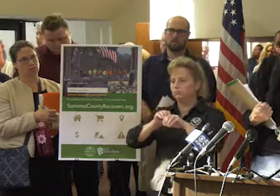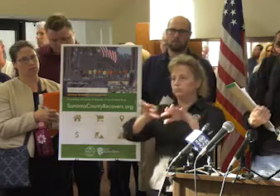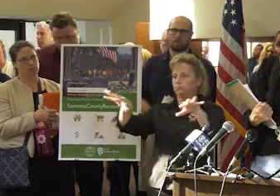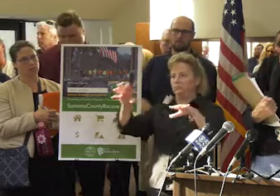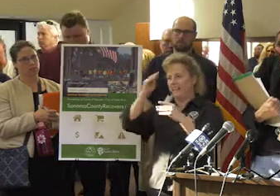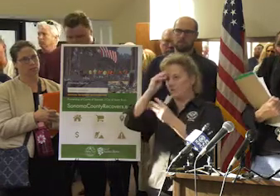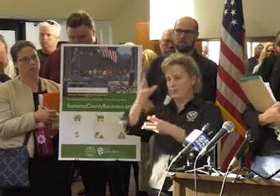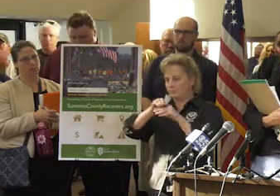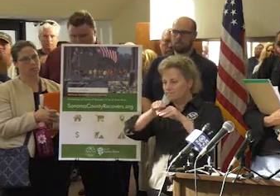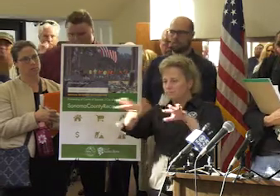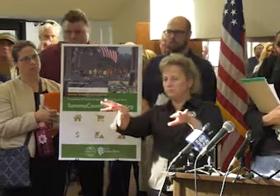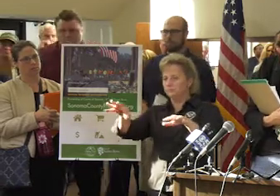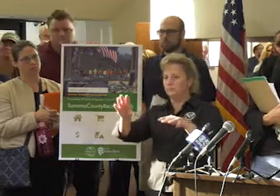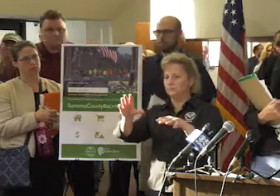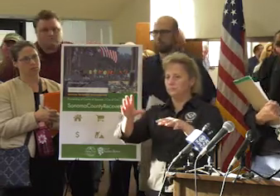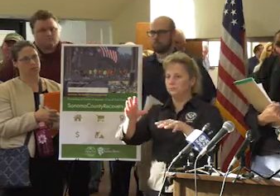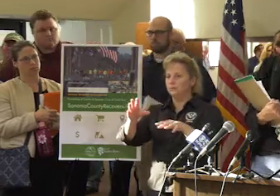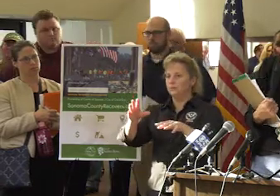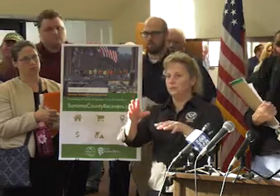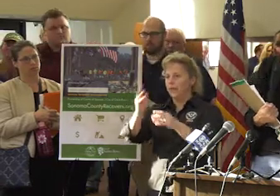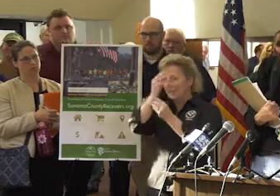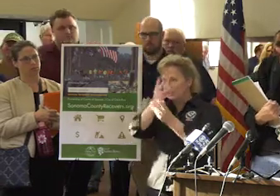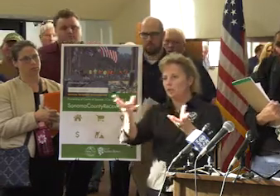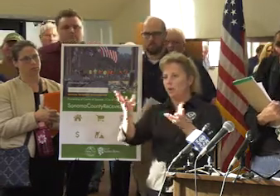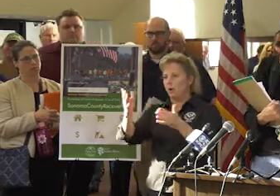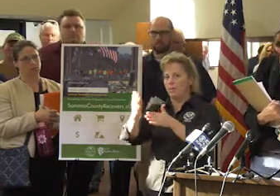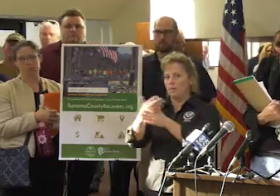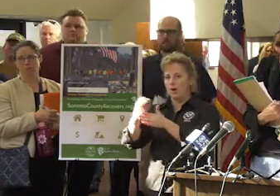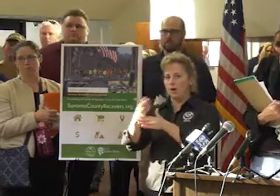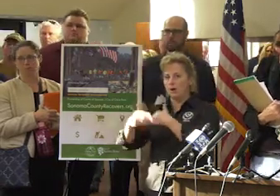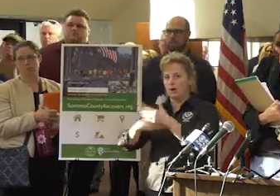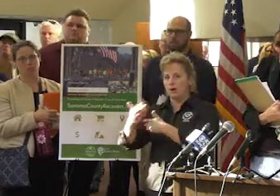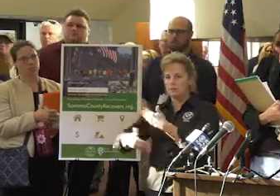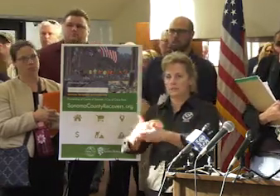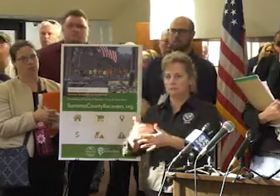and share that with you, and we'll also share the process.